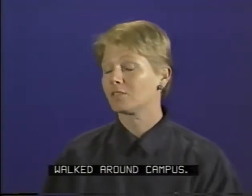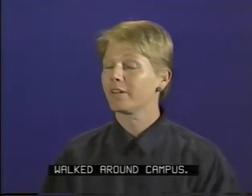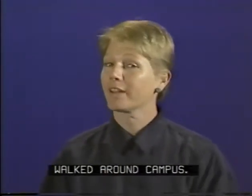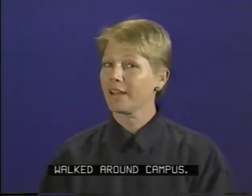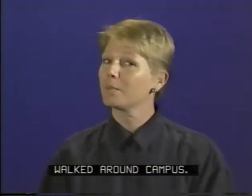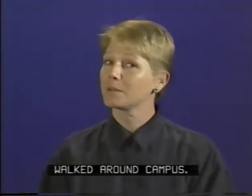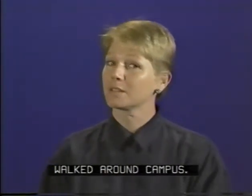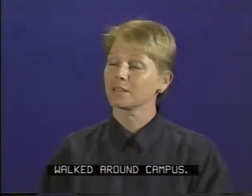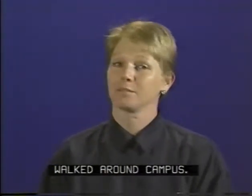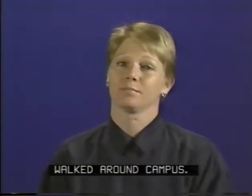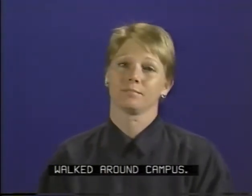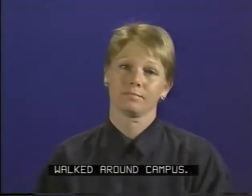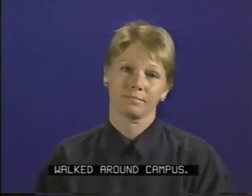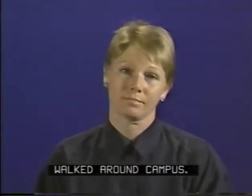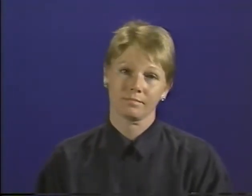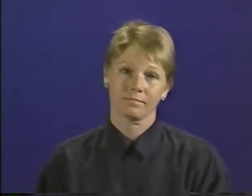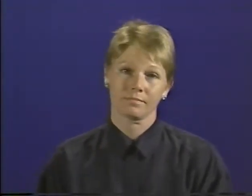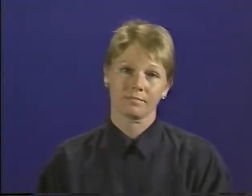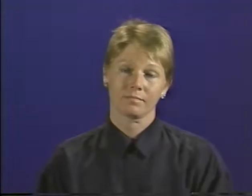around campus.